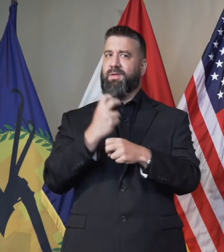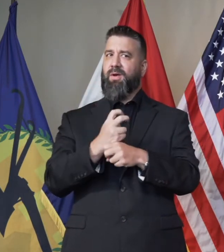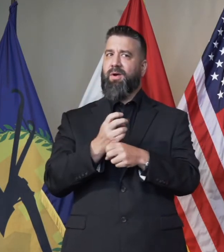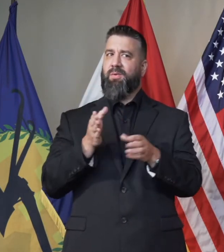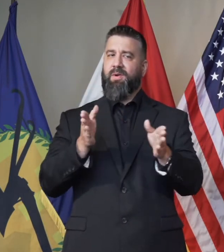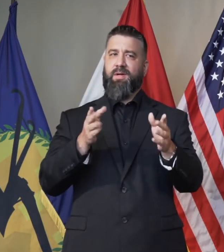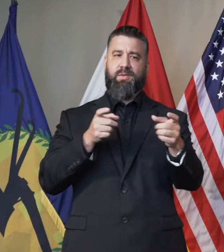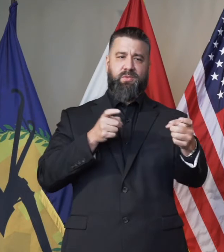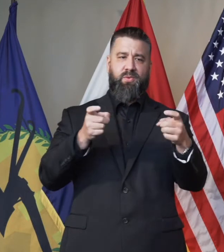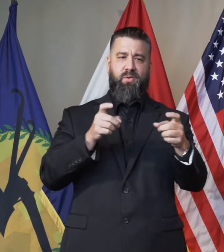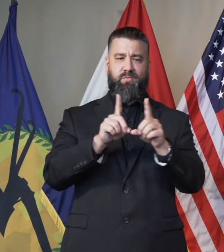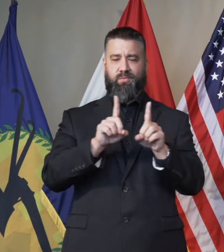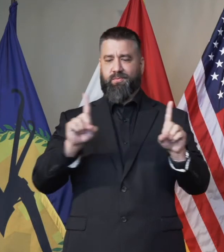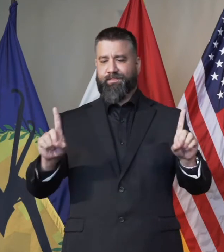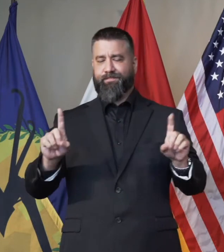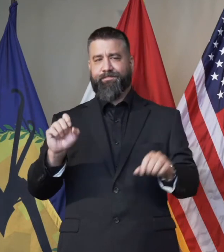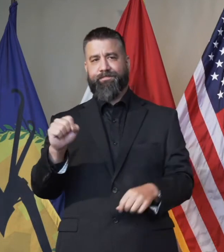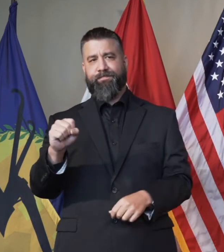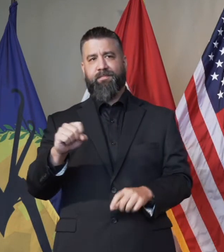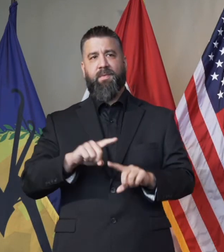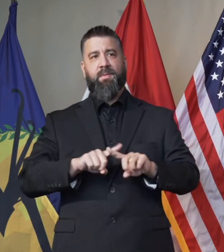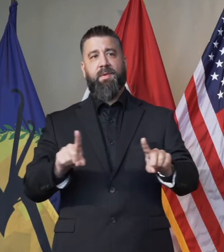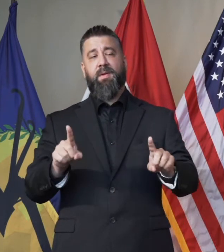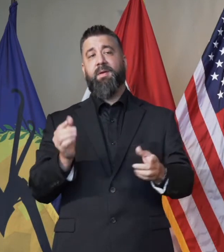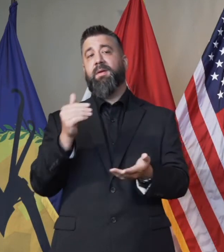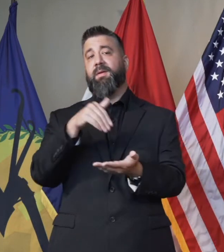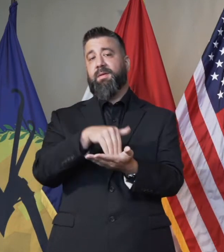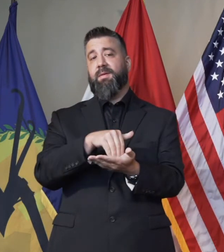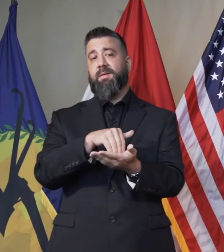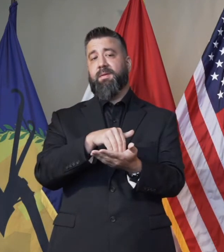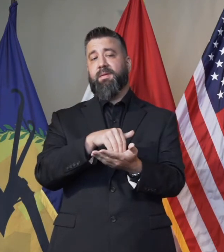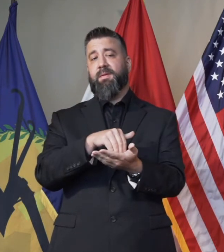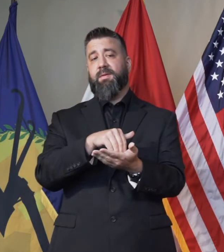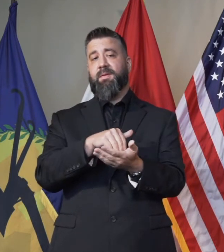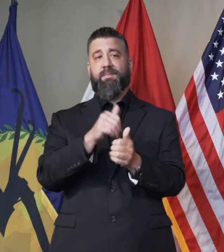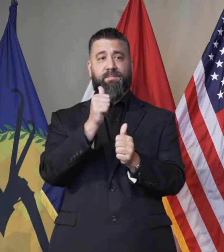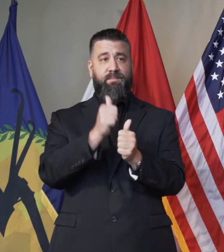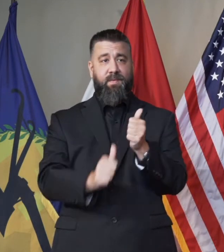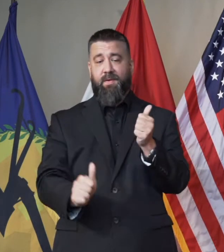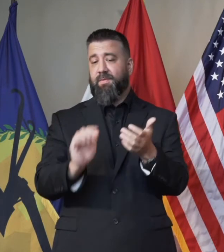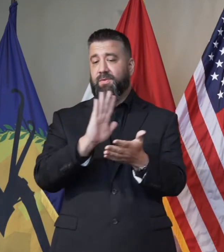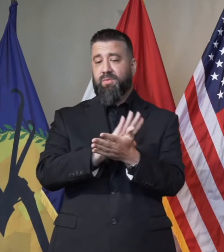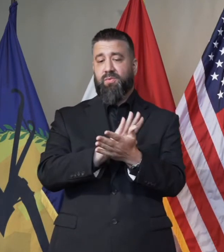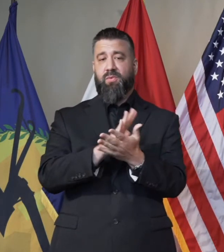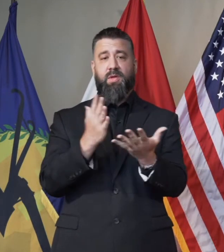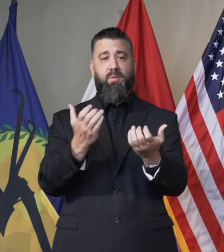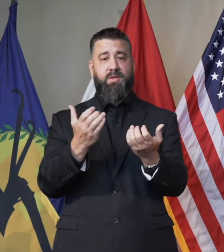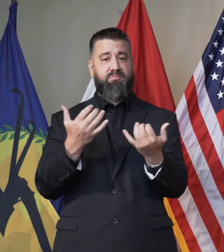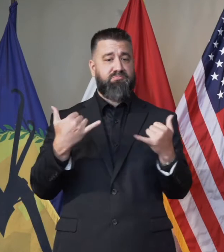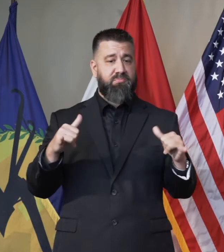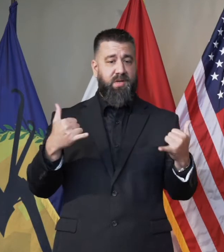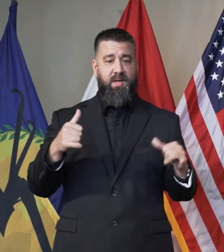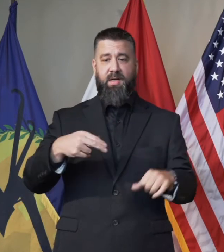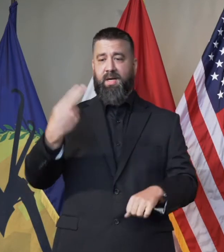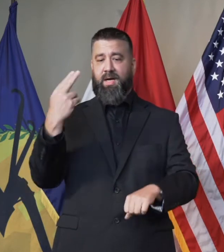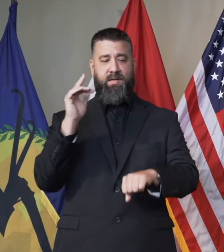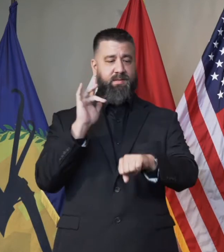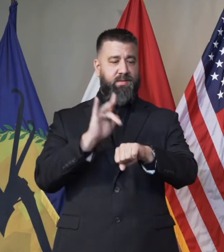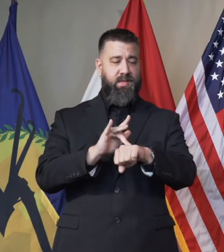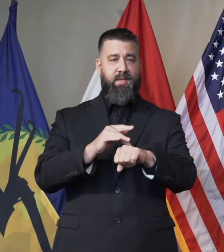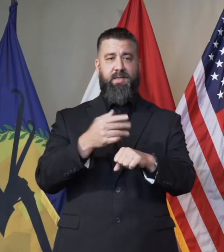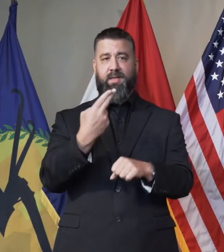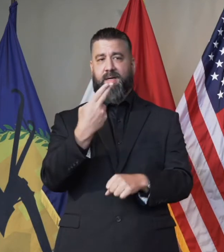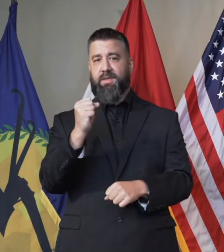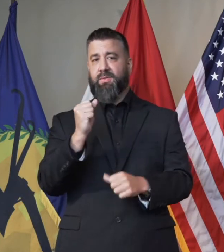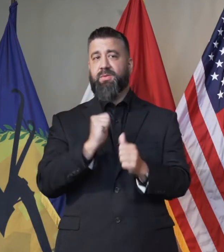distancing measures. But again, every school that wants to pursue high contact sports